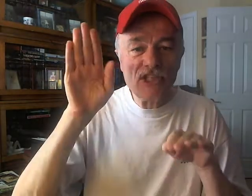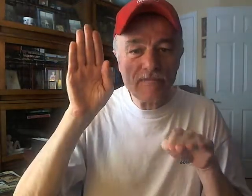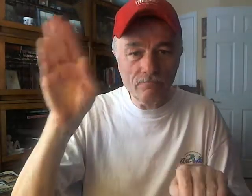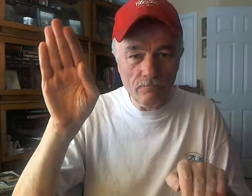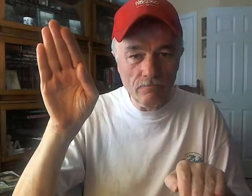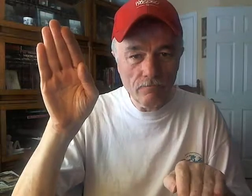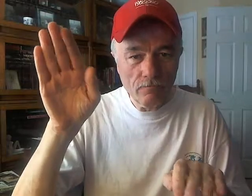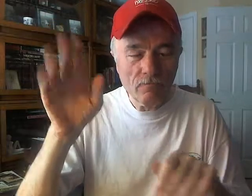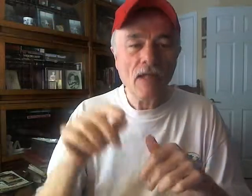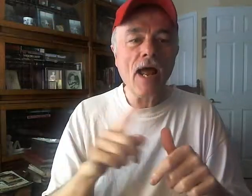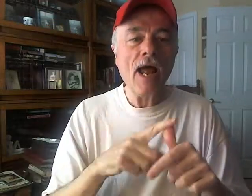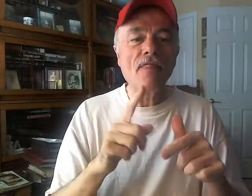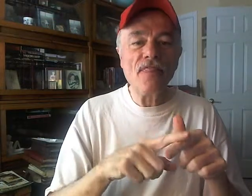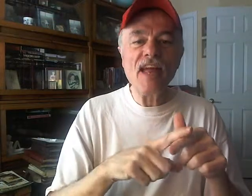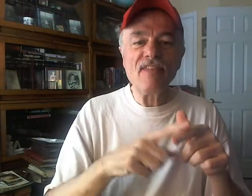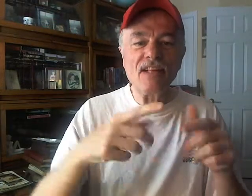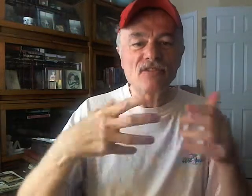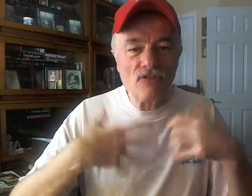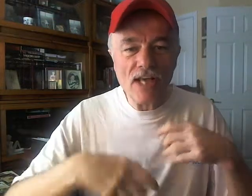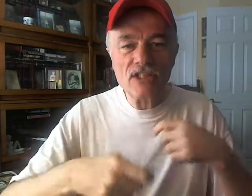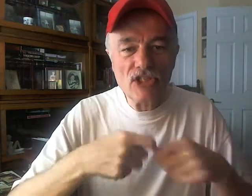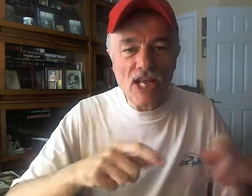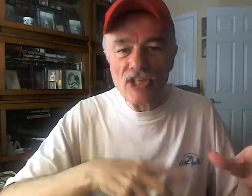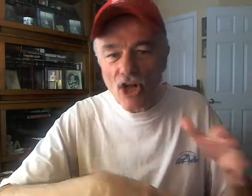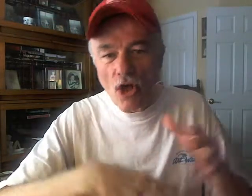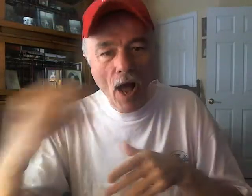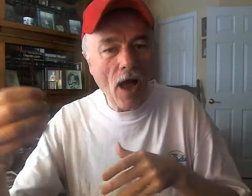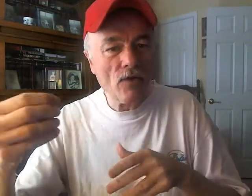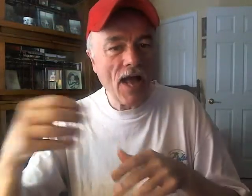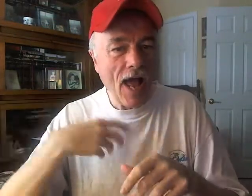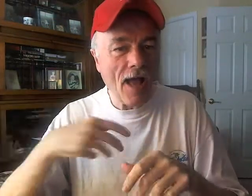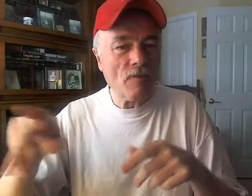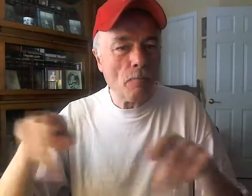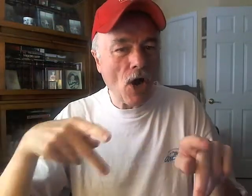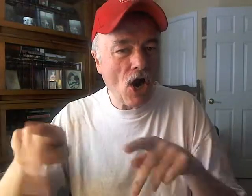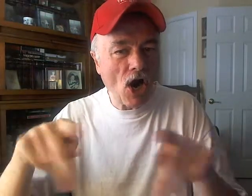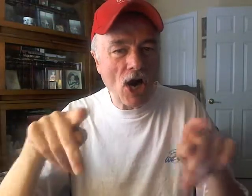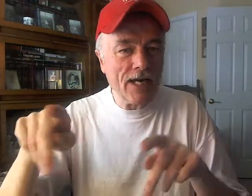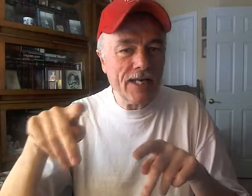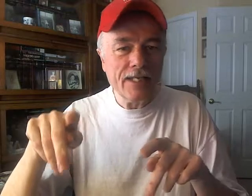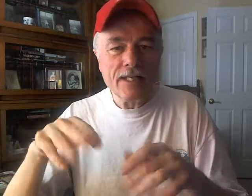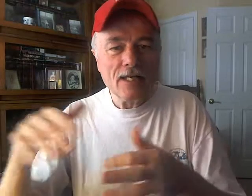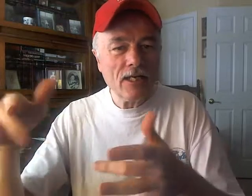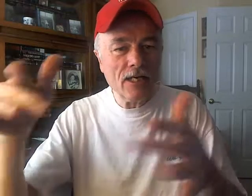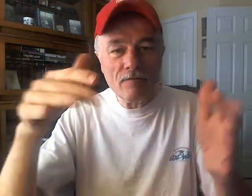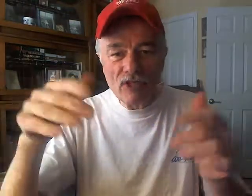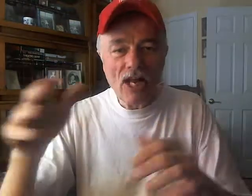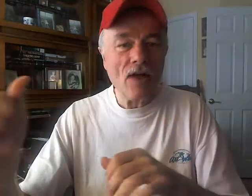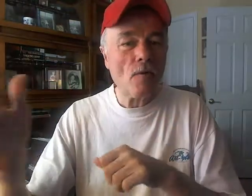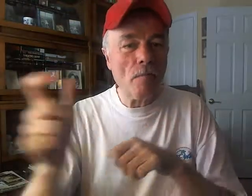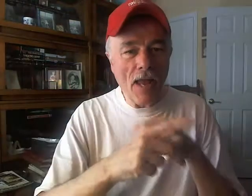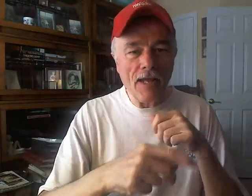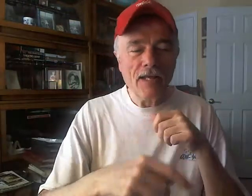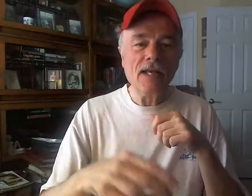feast. And then they transit, go out, have a party, every good man.